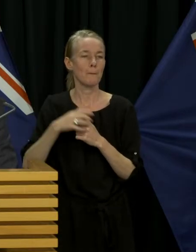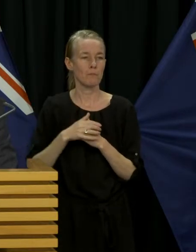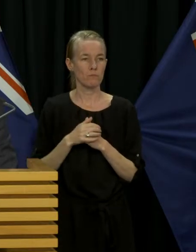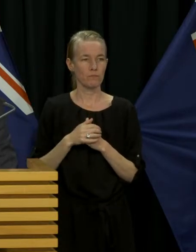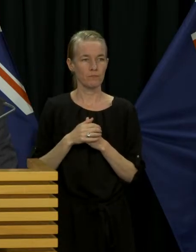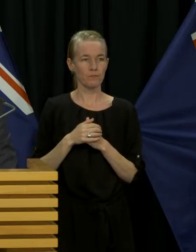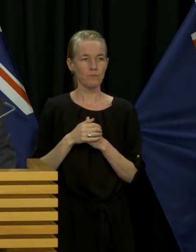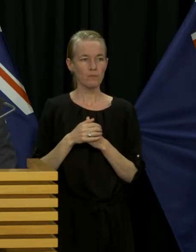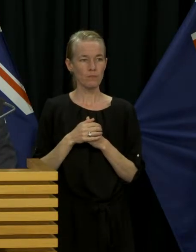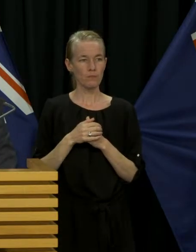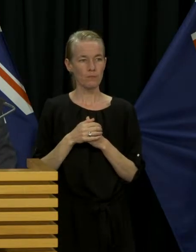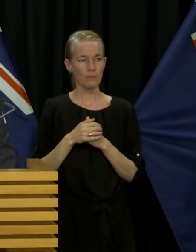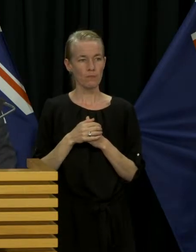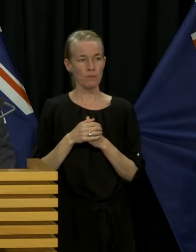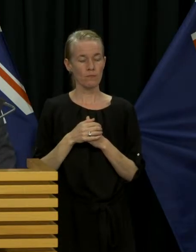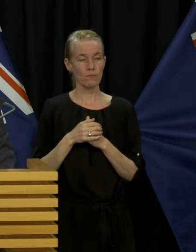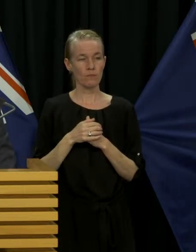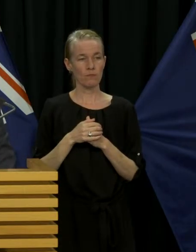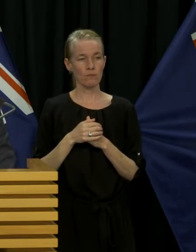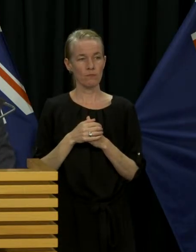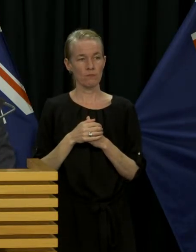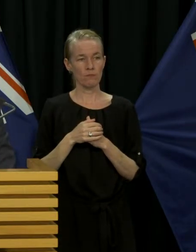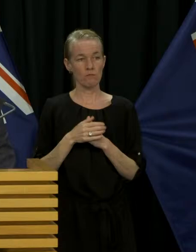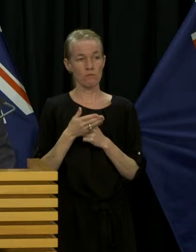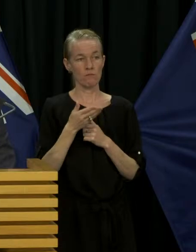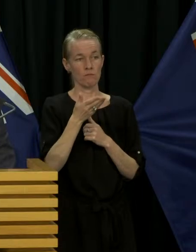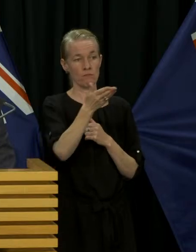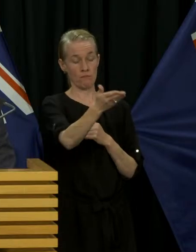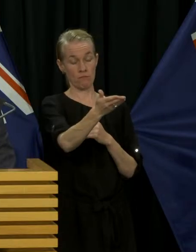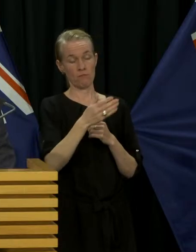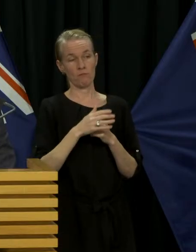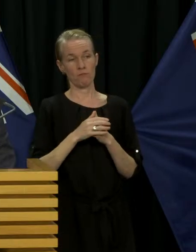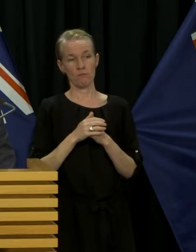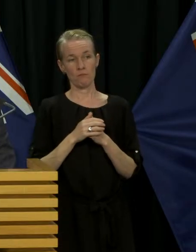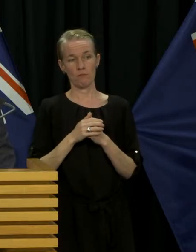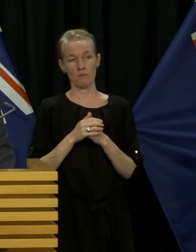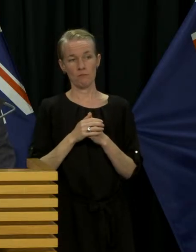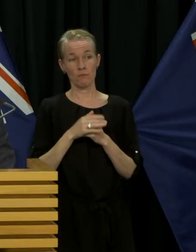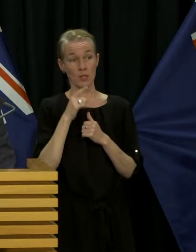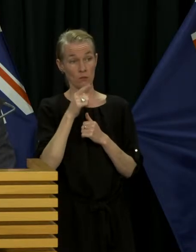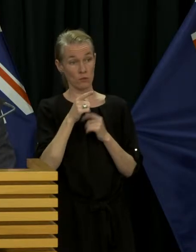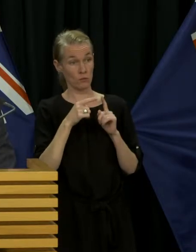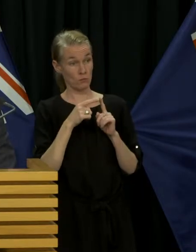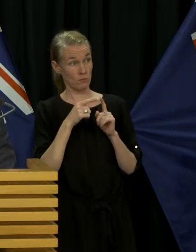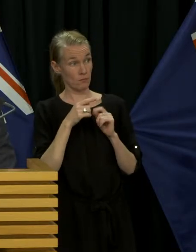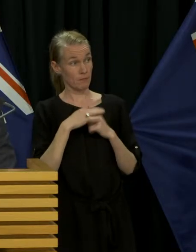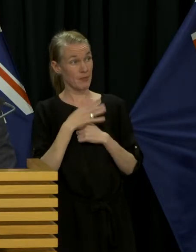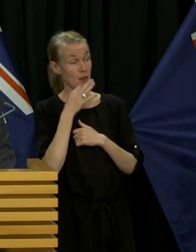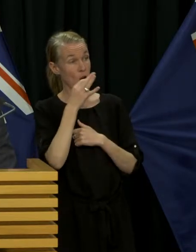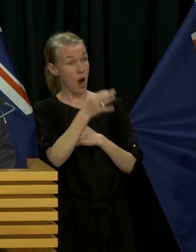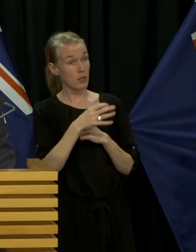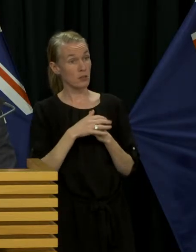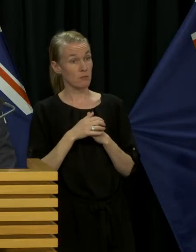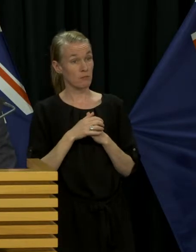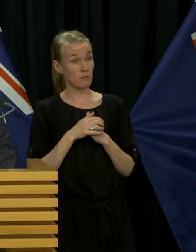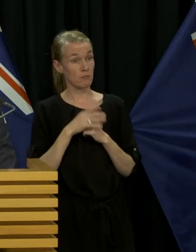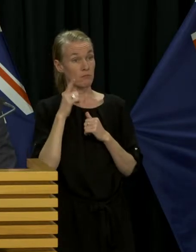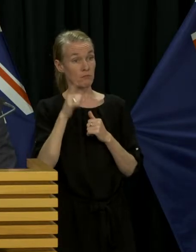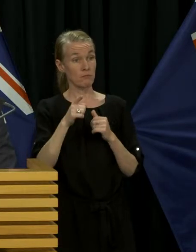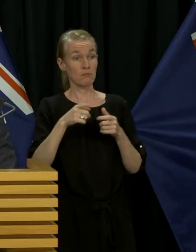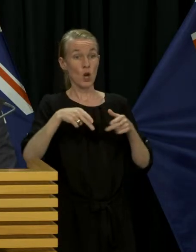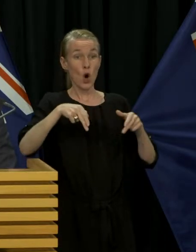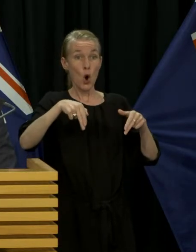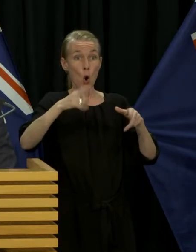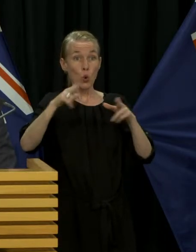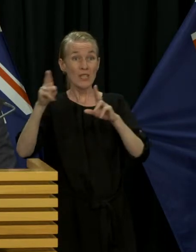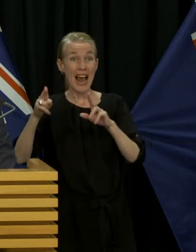you clarify for me whether you guys recommend managed isolation staff wearing masks on their chins or